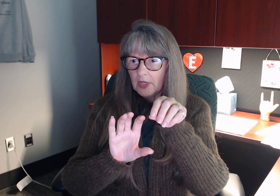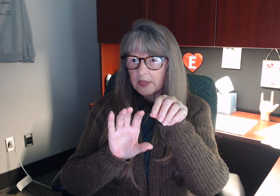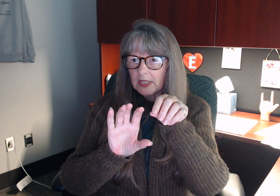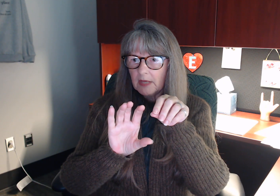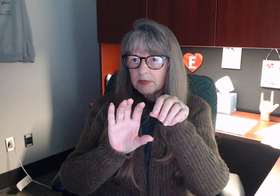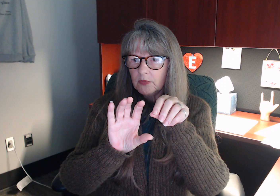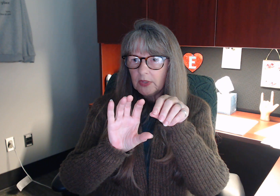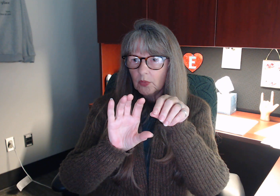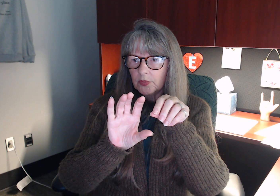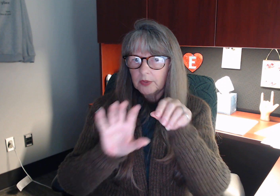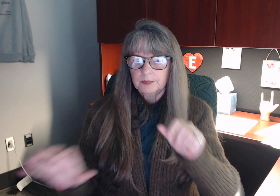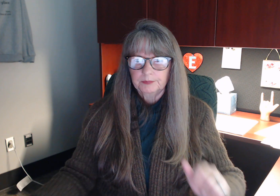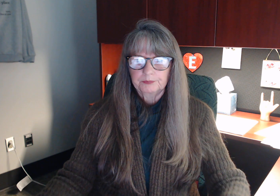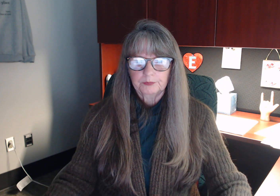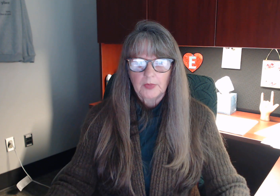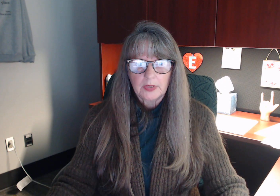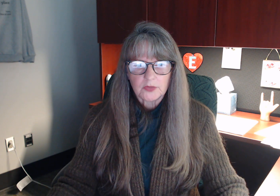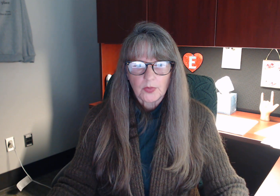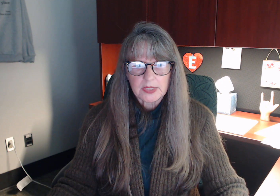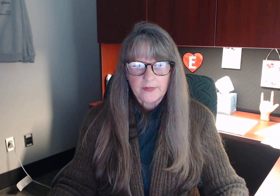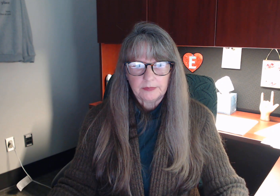longest, and it keeps moving northward. That's 47.